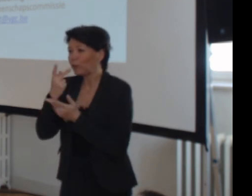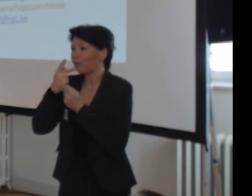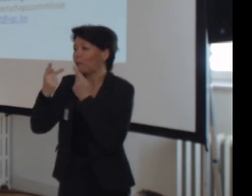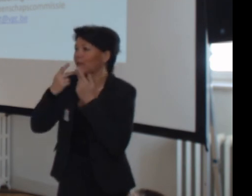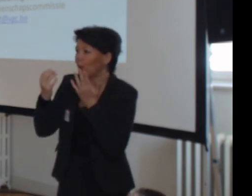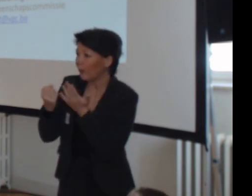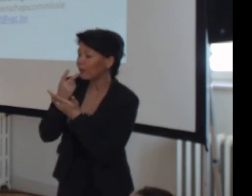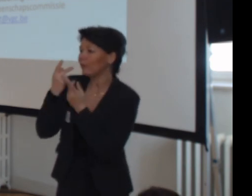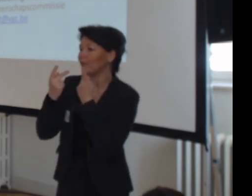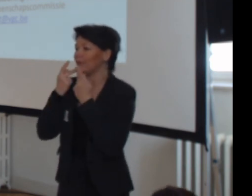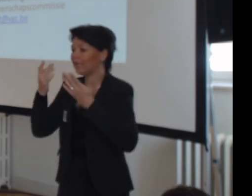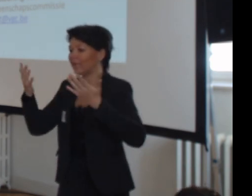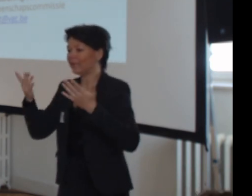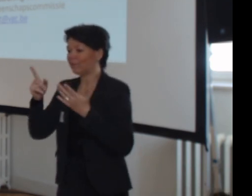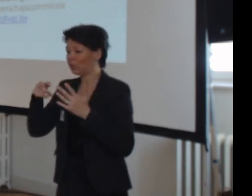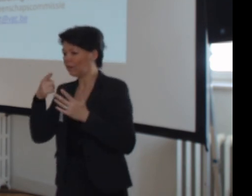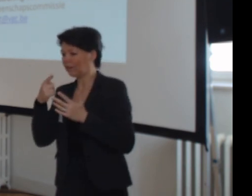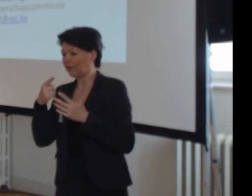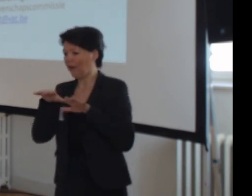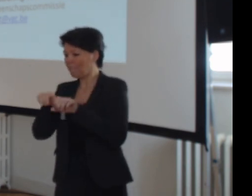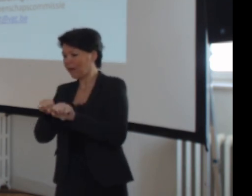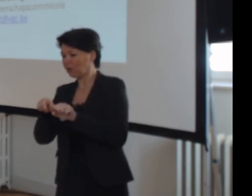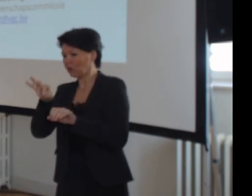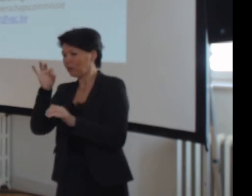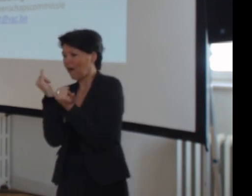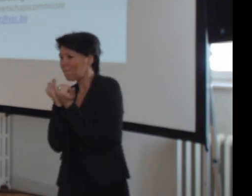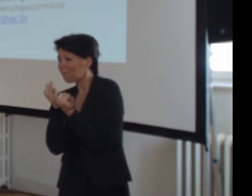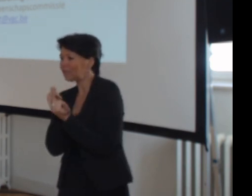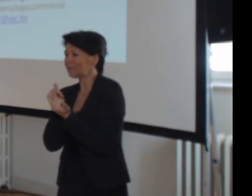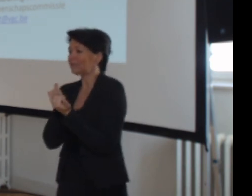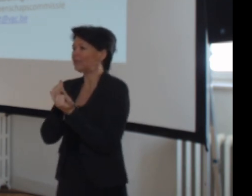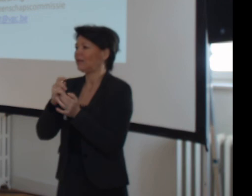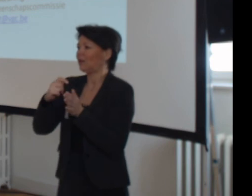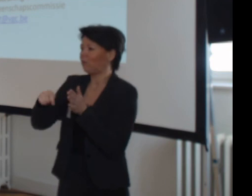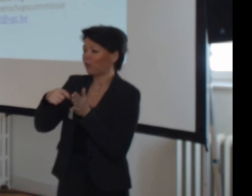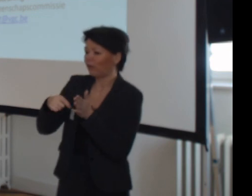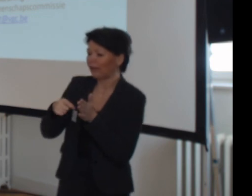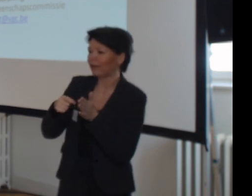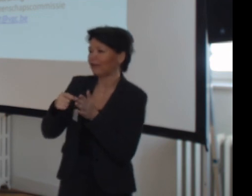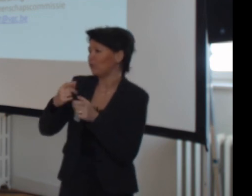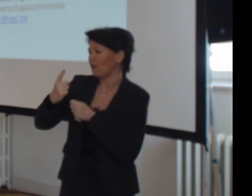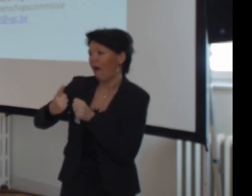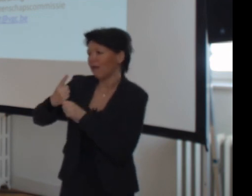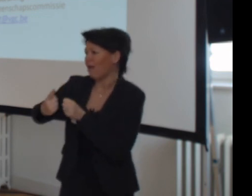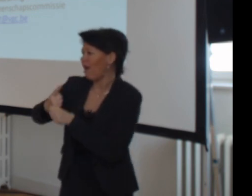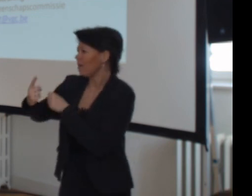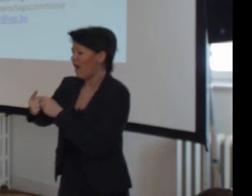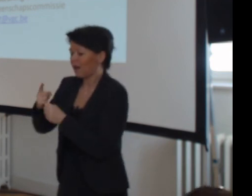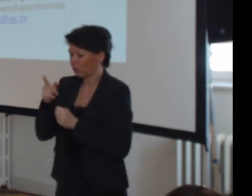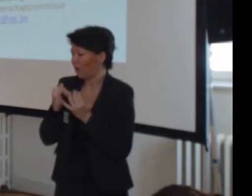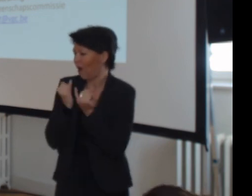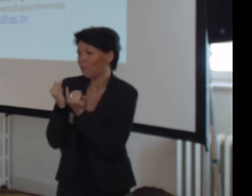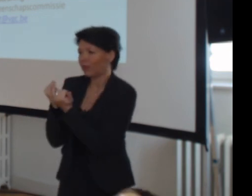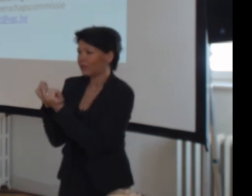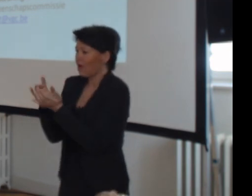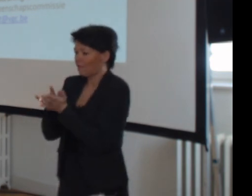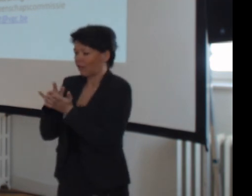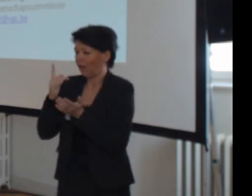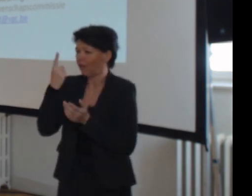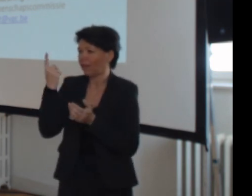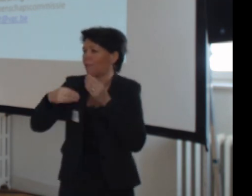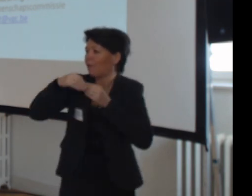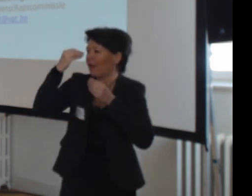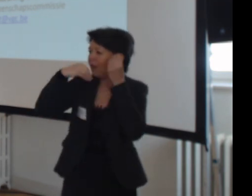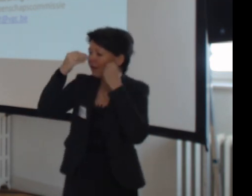try to readjust our projects, I think, year after year, because we always learn new things